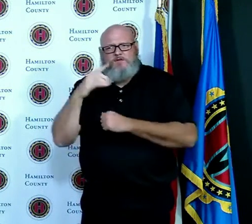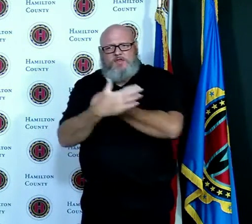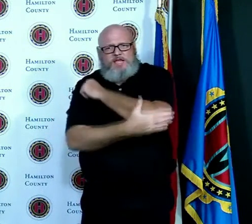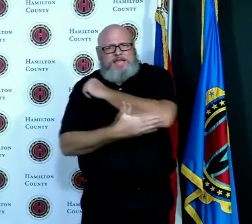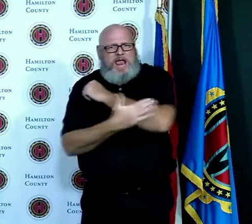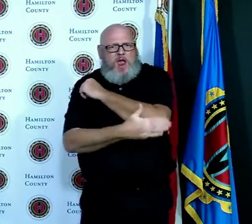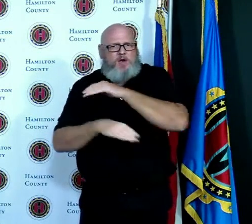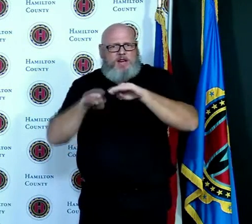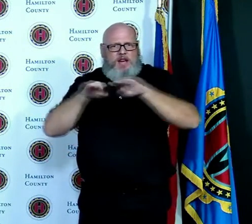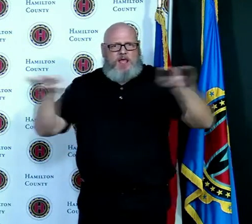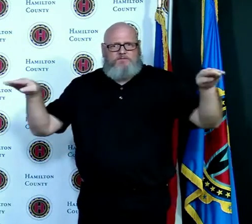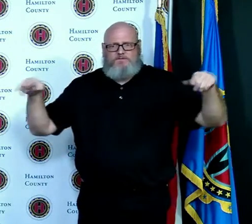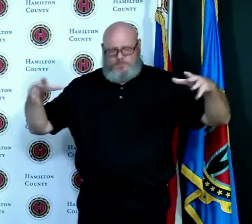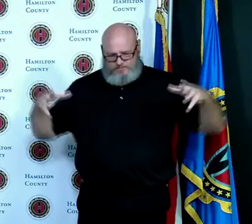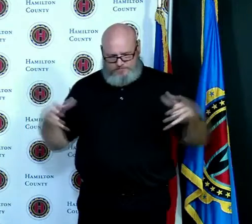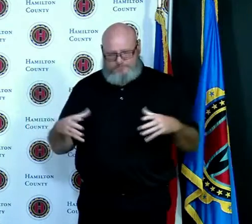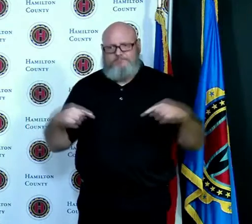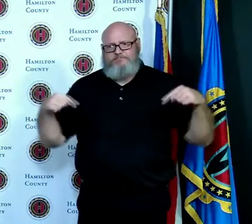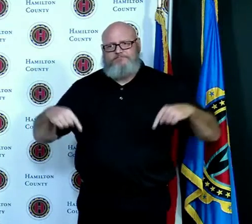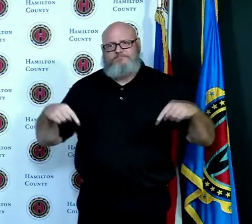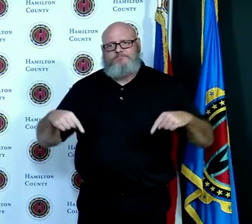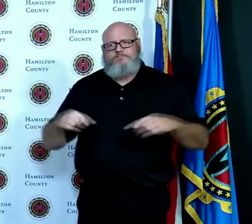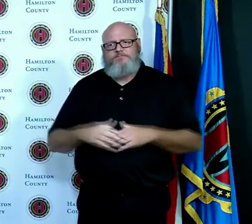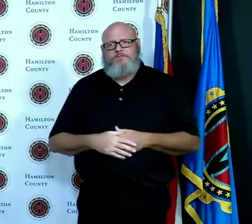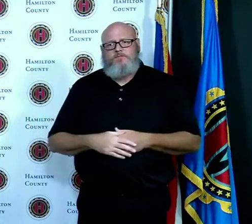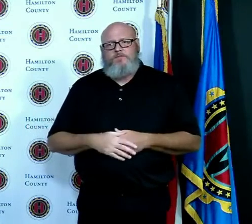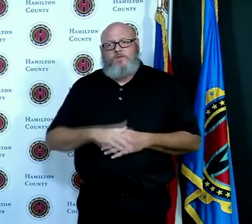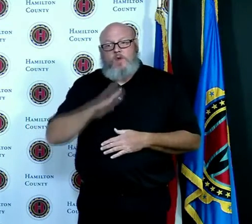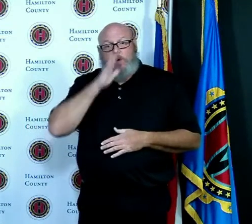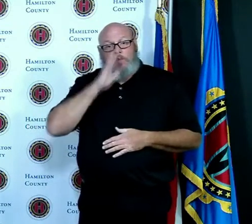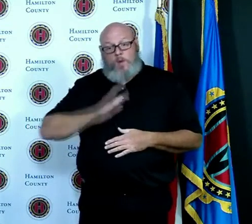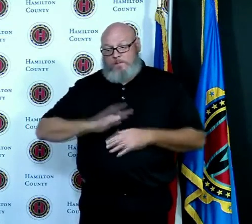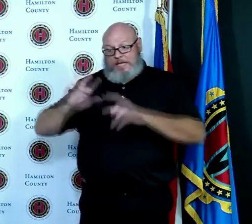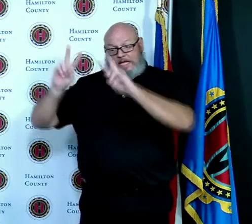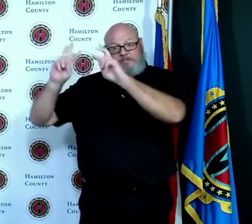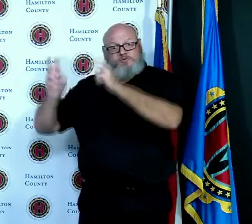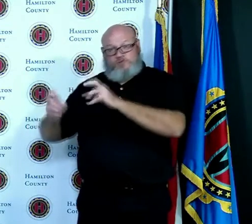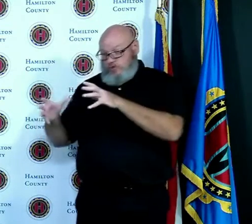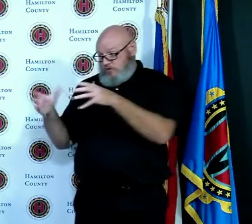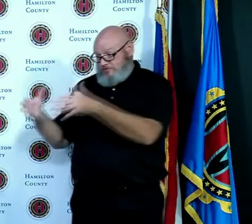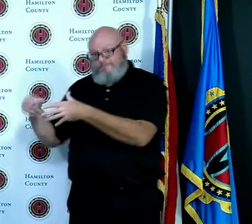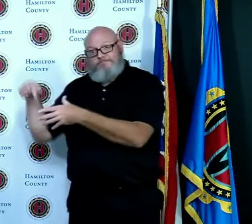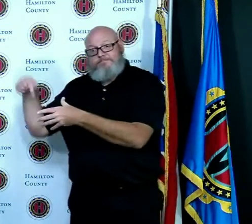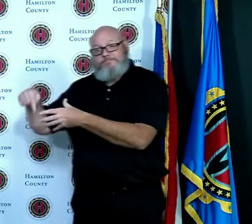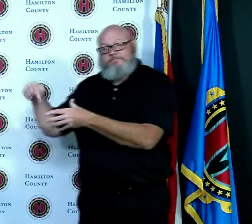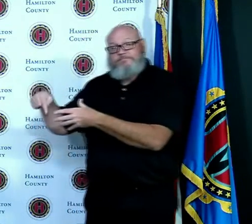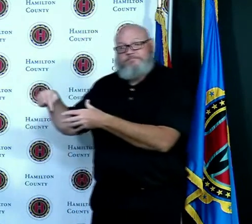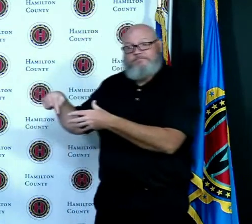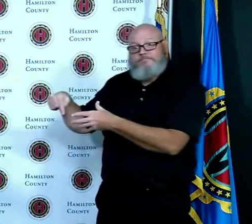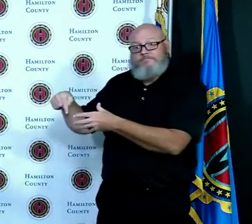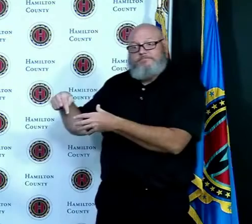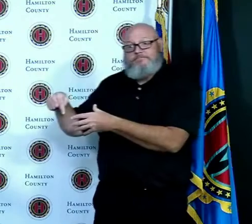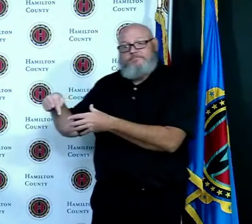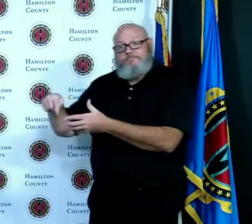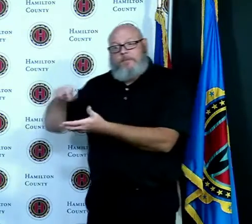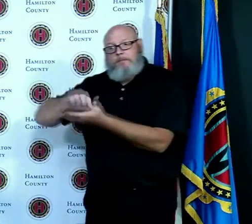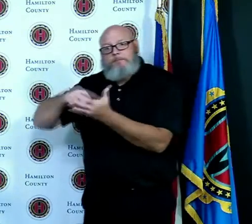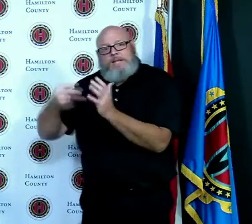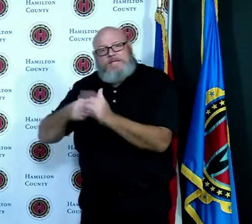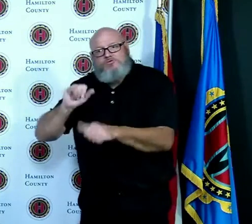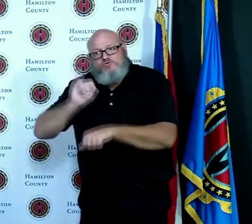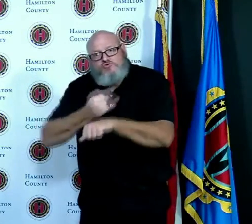that space where women's issues, and by women's issues, I've said this before, I mean jobs, I mean housing, I